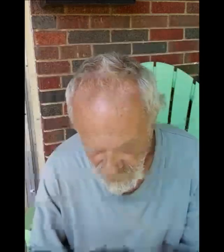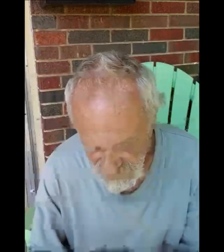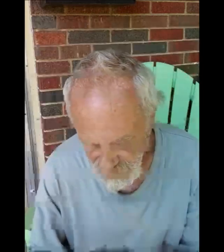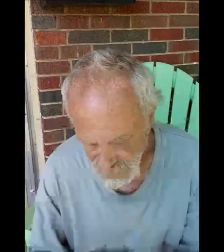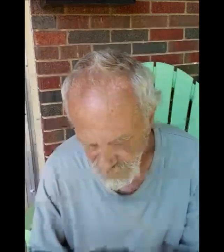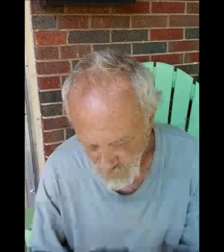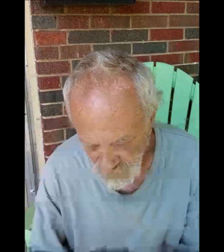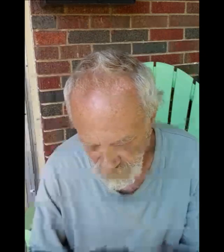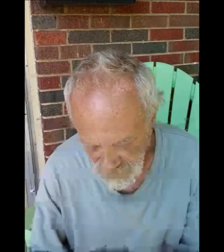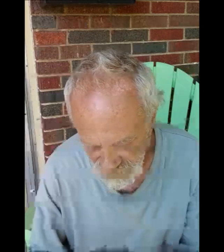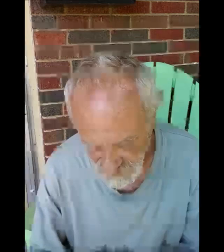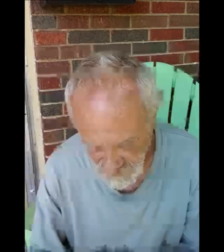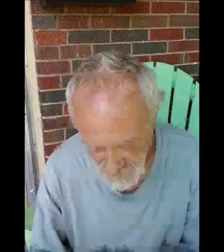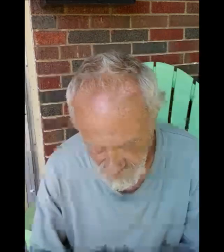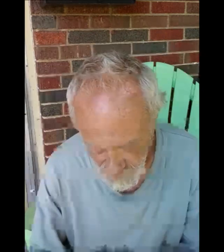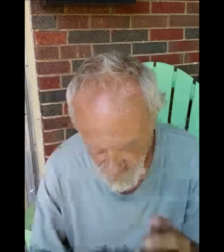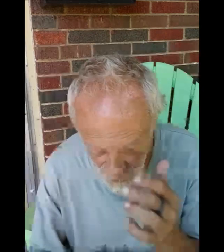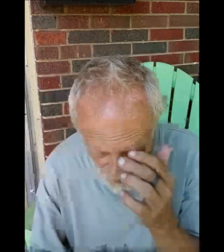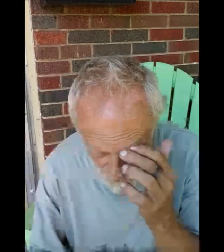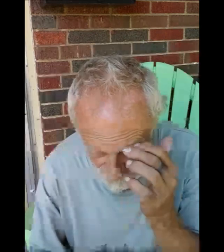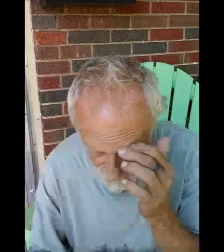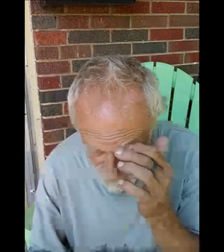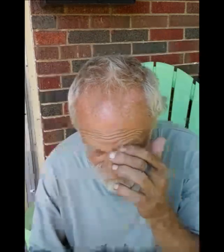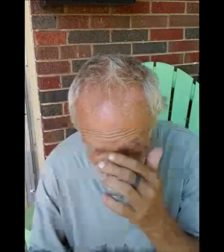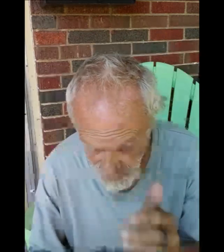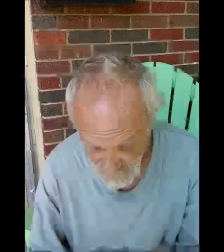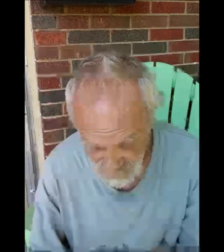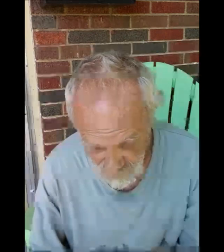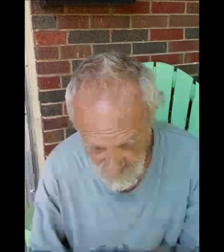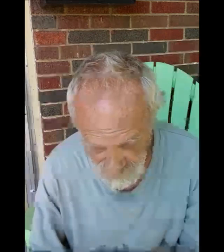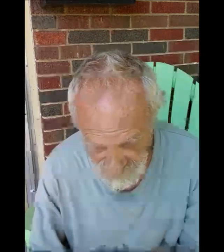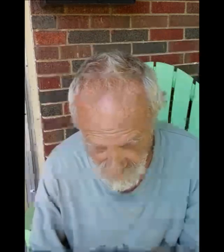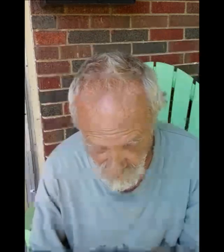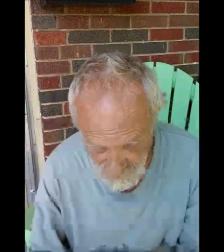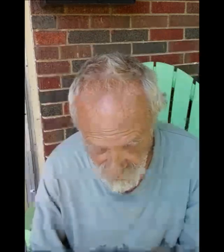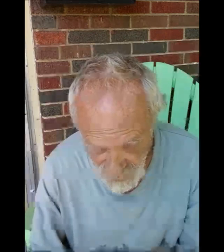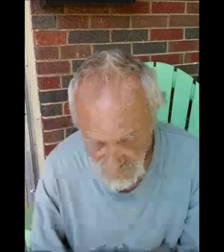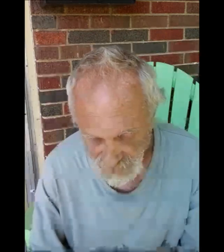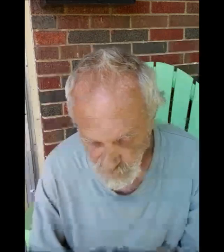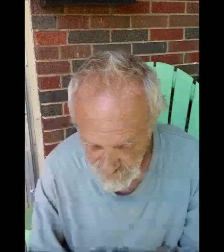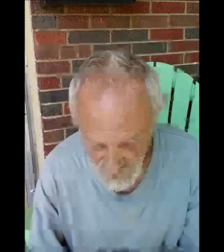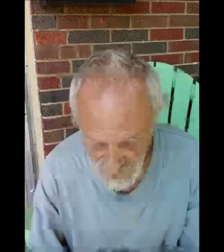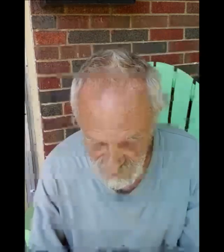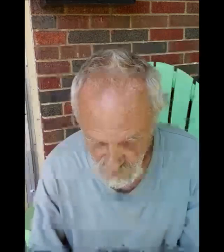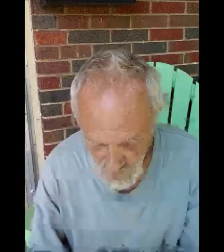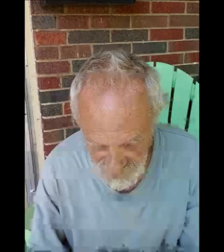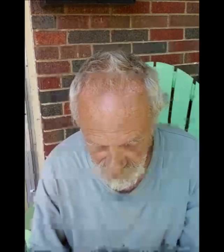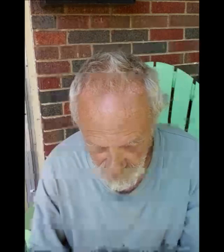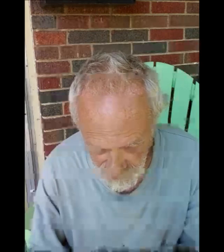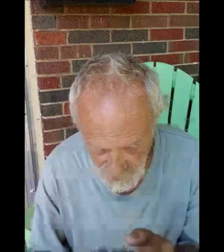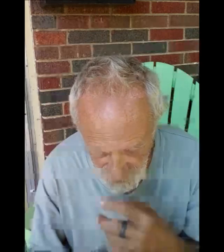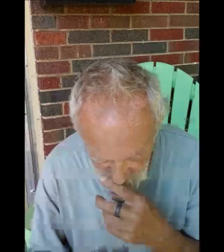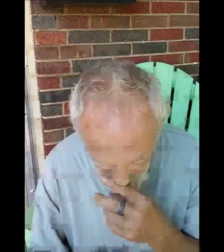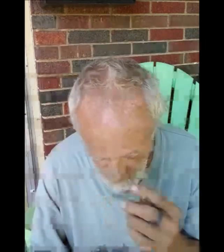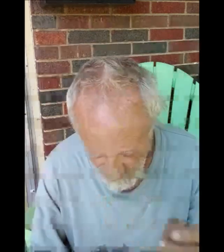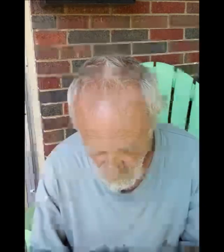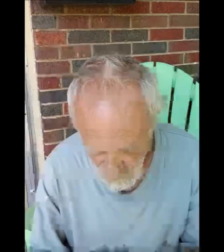is made by holding your hands in front of you with palms down. Leave the palms down and sweep your hands across each other, the full reach